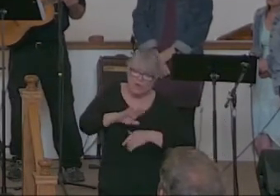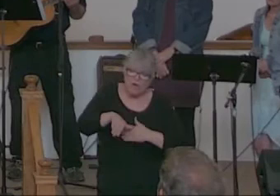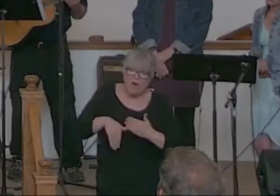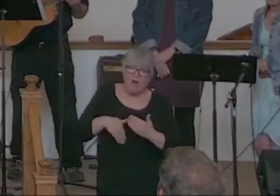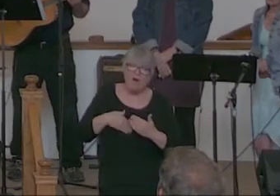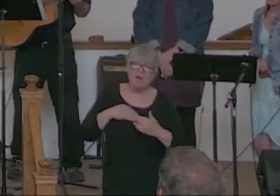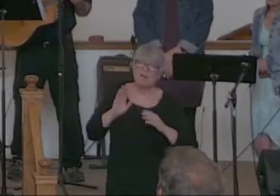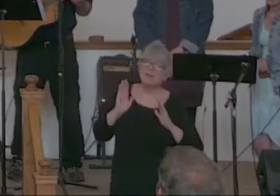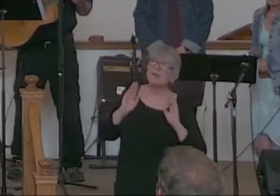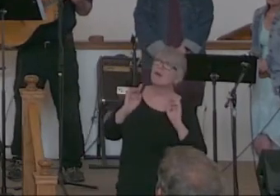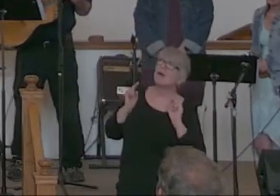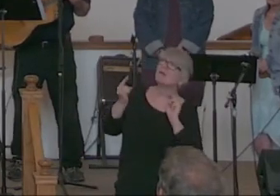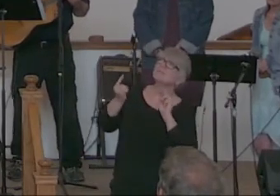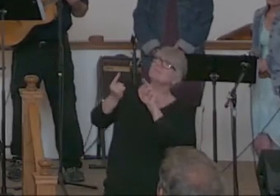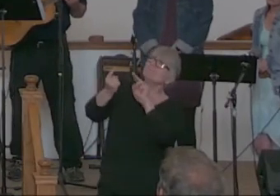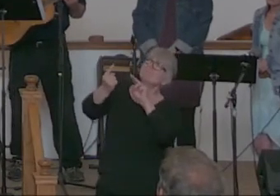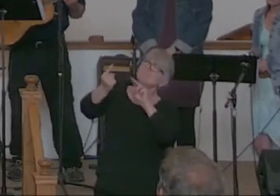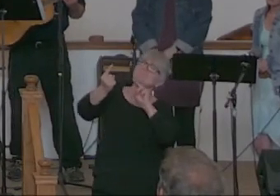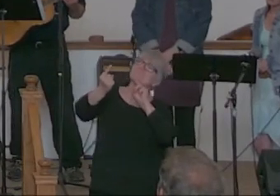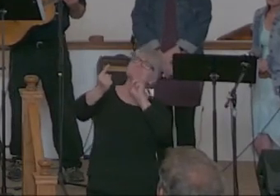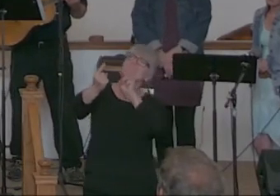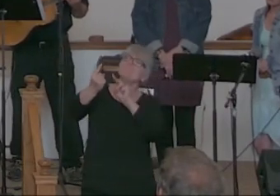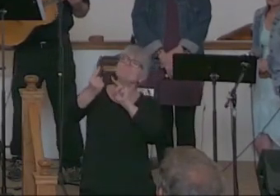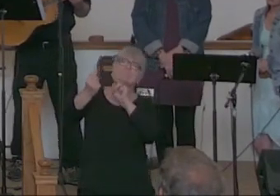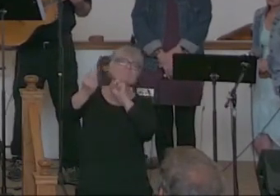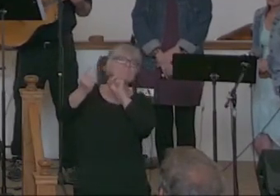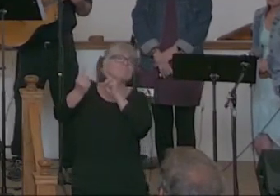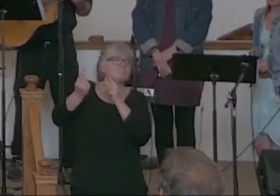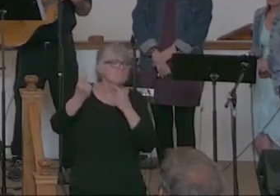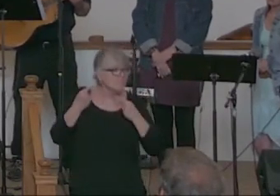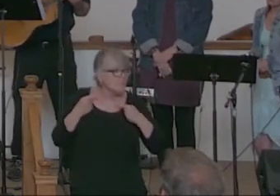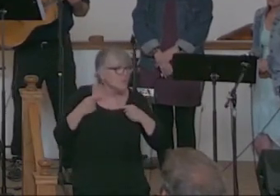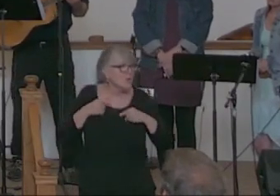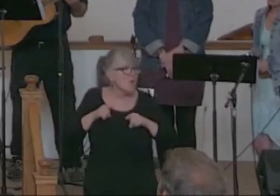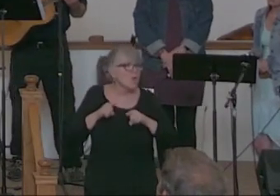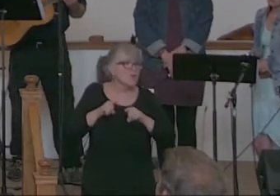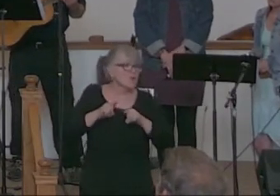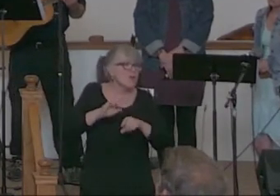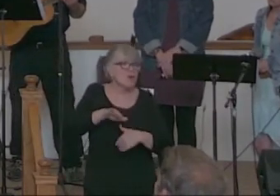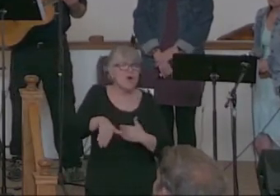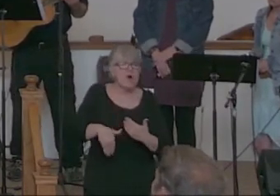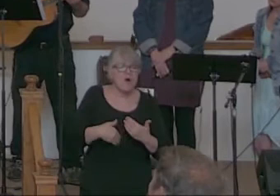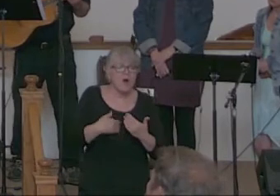Through it all, my eyes are on you.